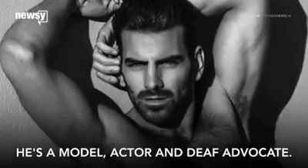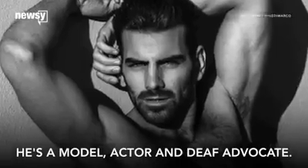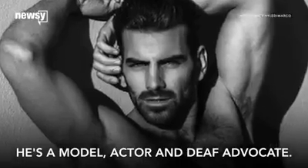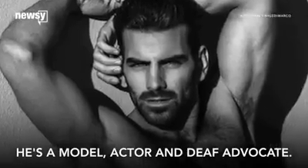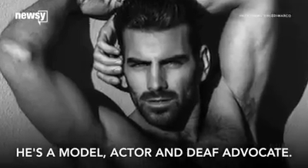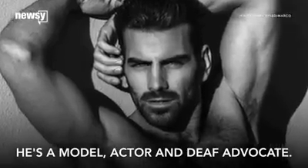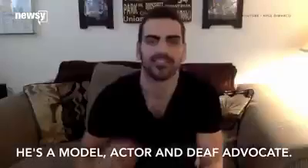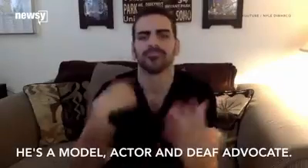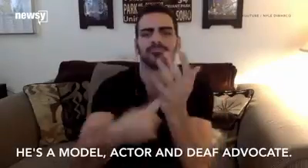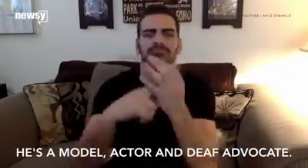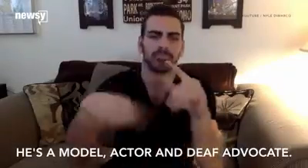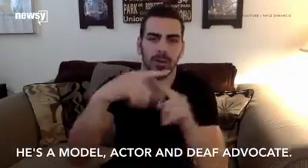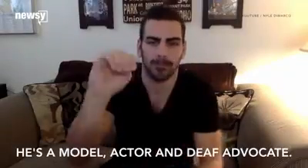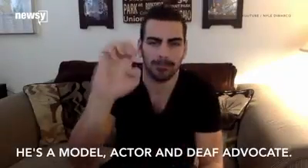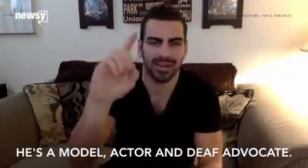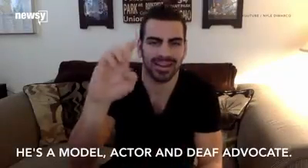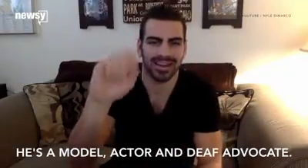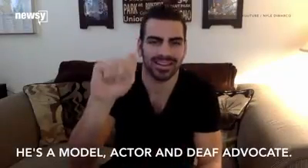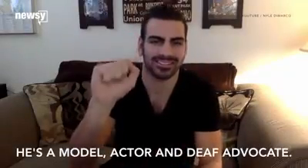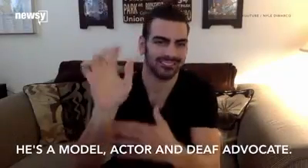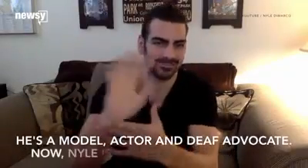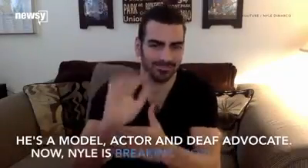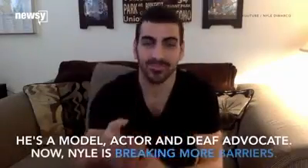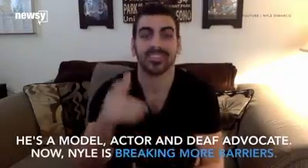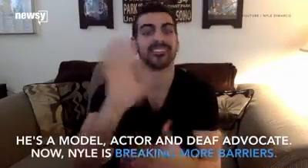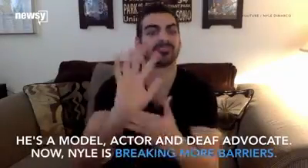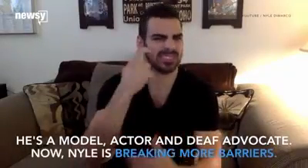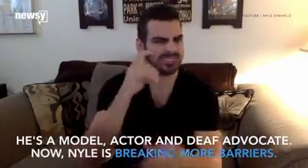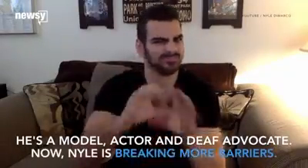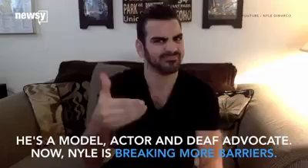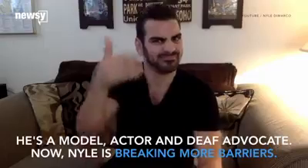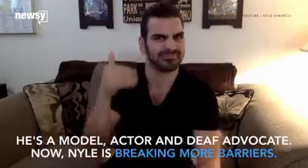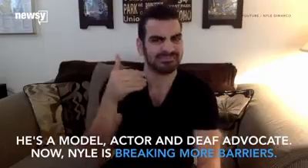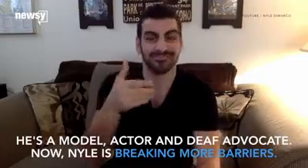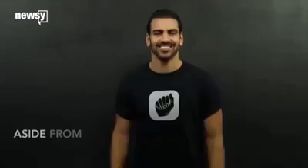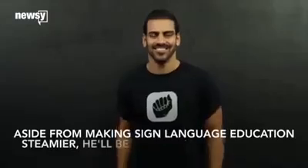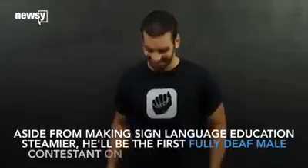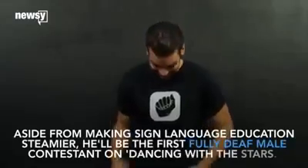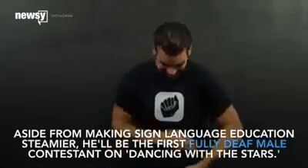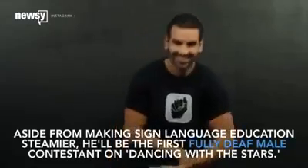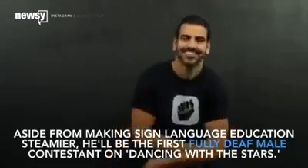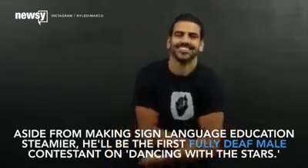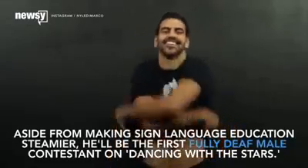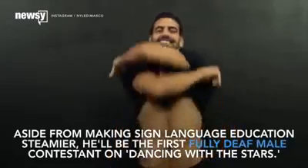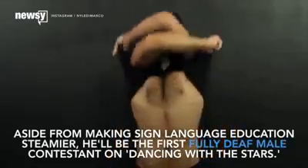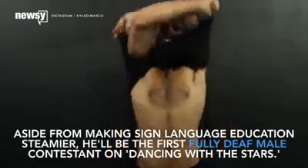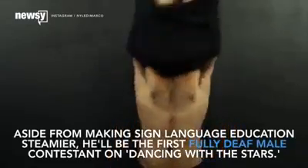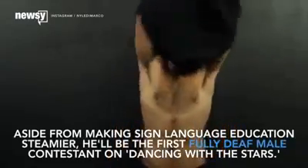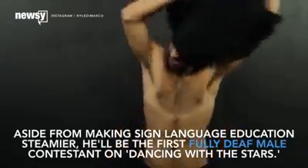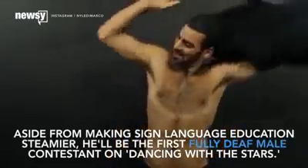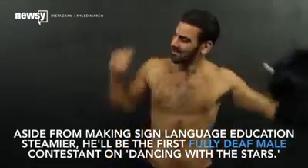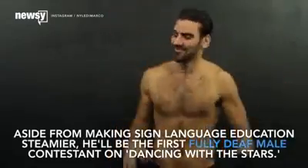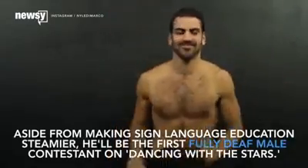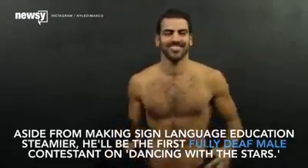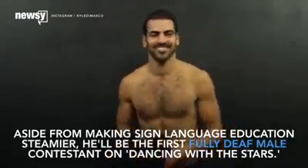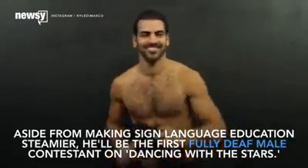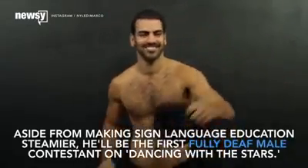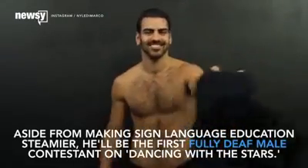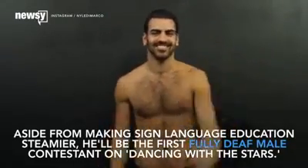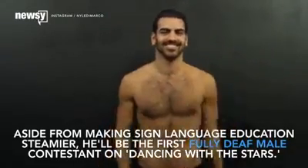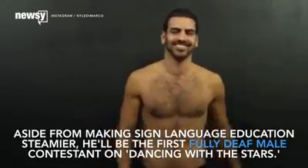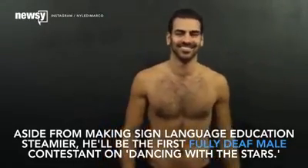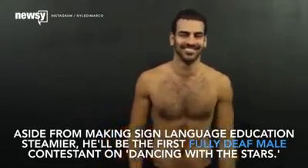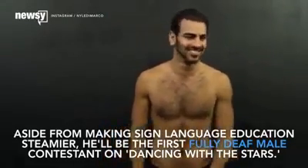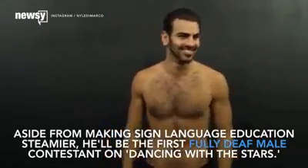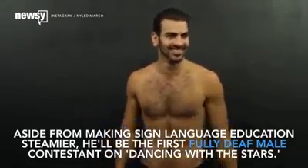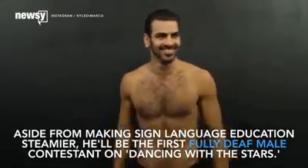meaning. ...of America's Next Top Model, an actor, and deaf advocate. Now, Niall is breaking more barriers. Aside from making sign language education steamier, he'll be the first fully